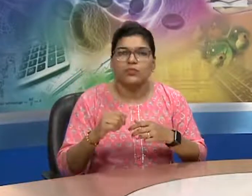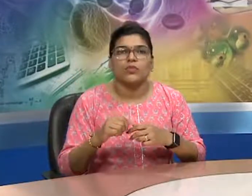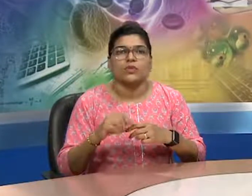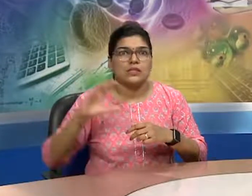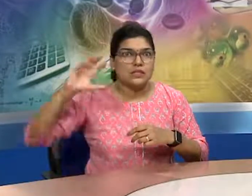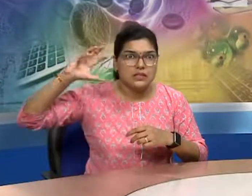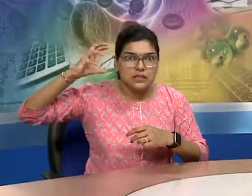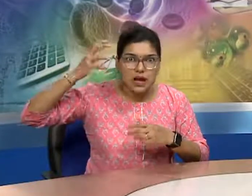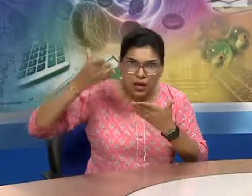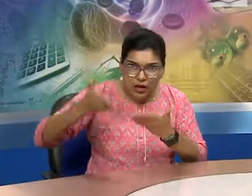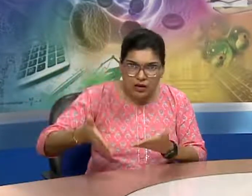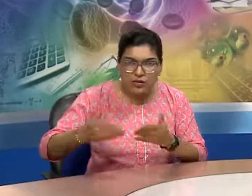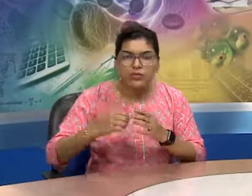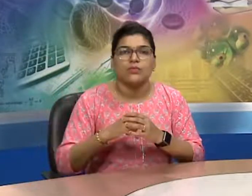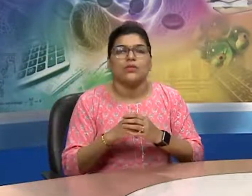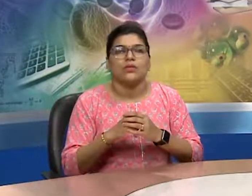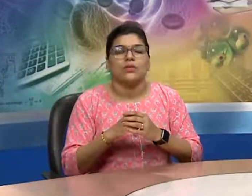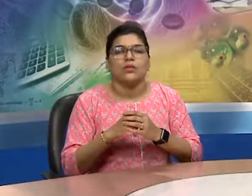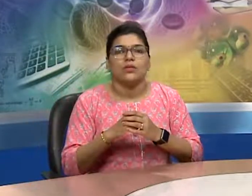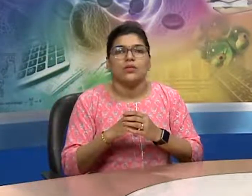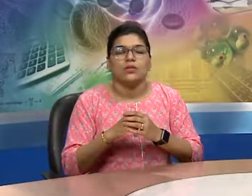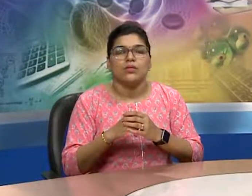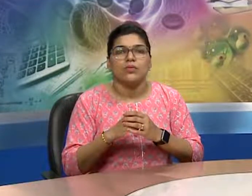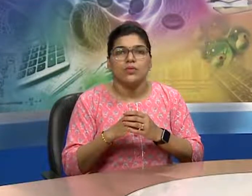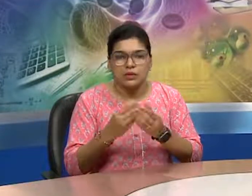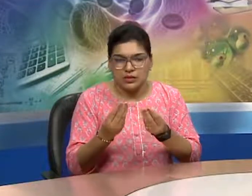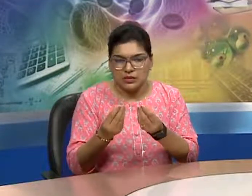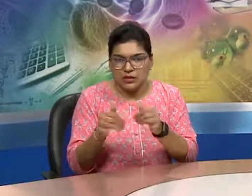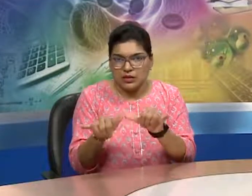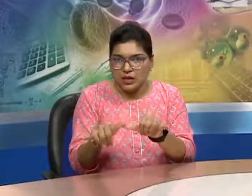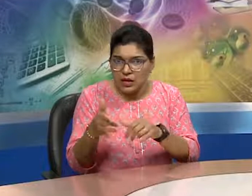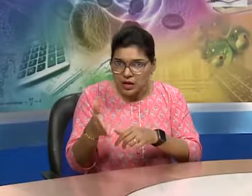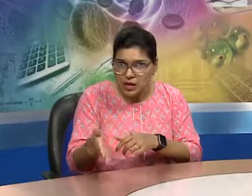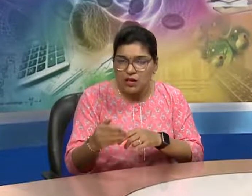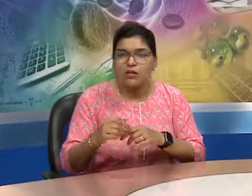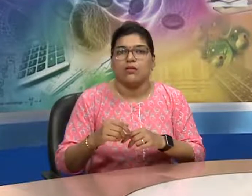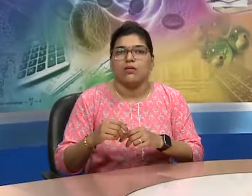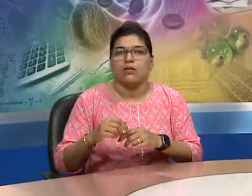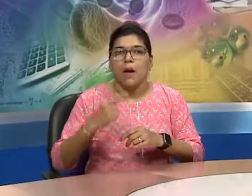like air, sun, water, soil,